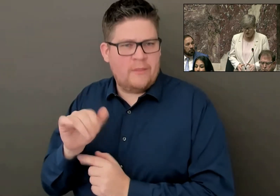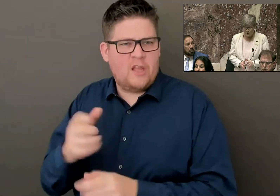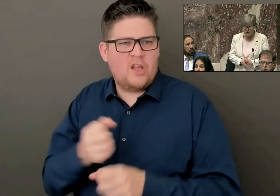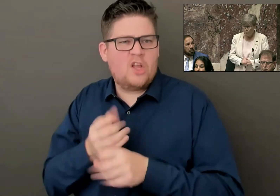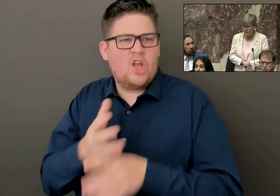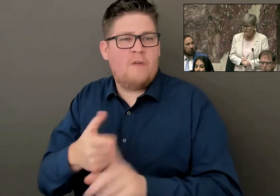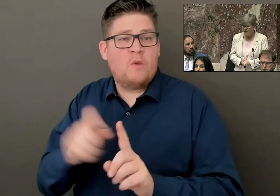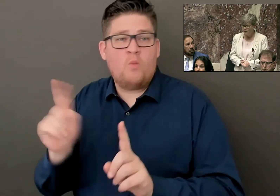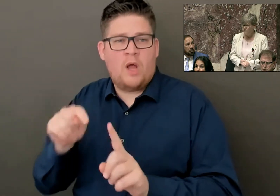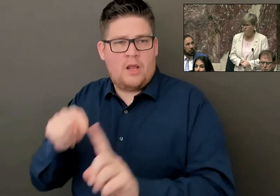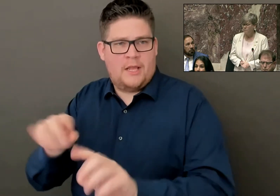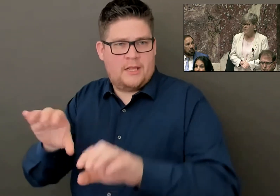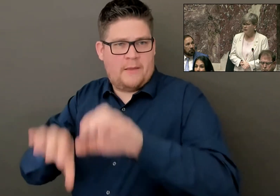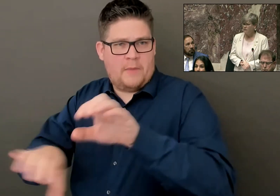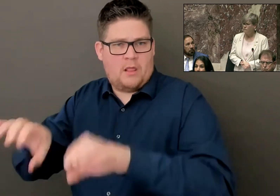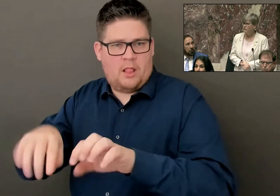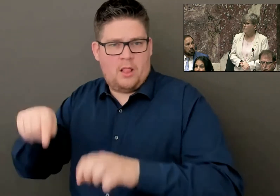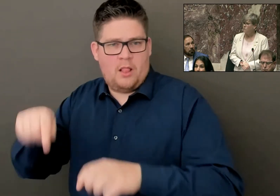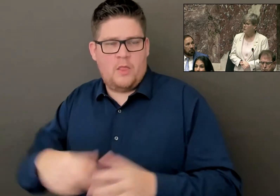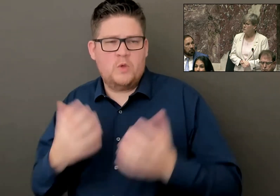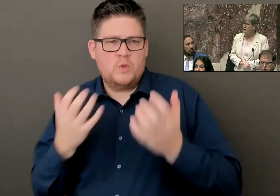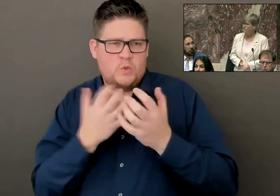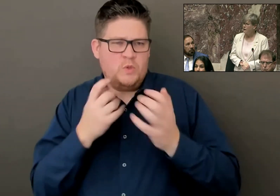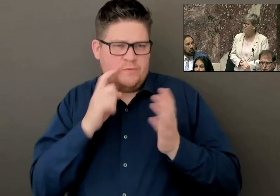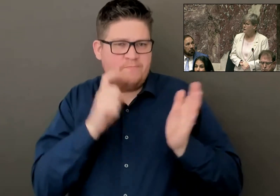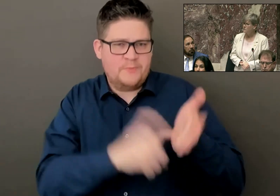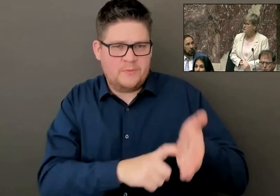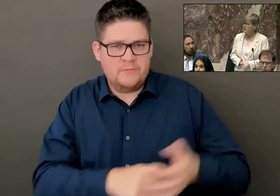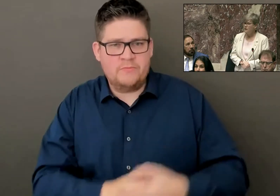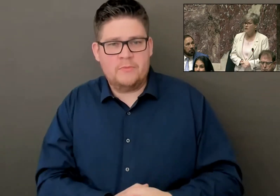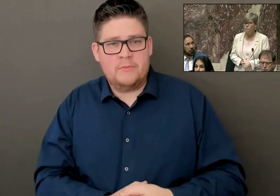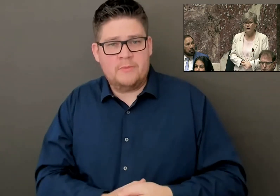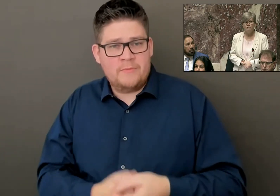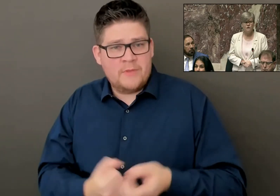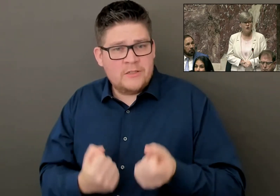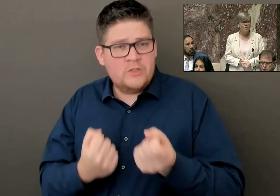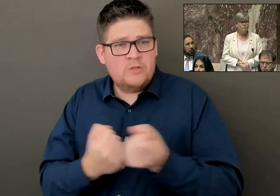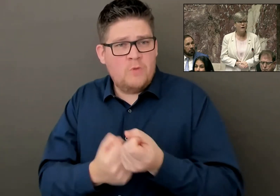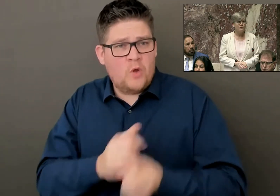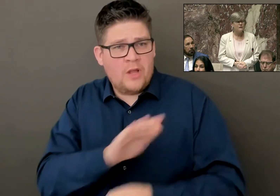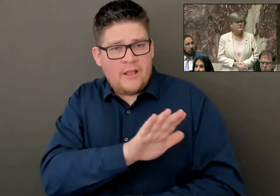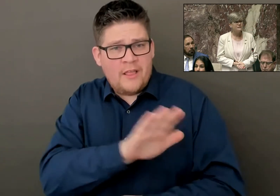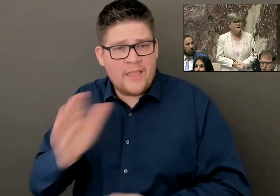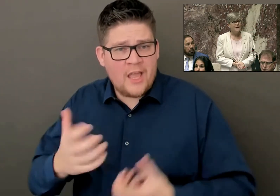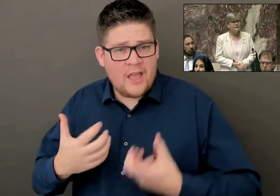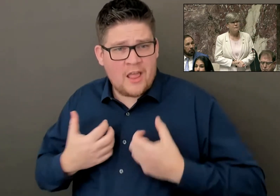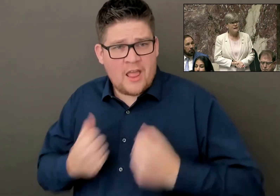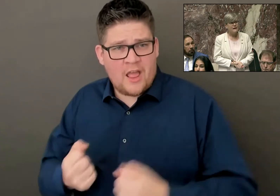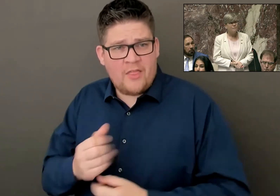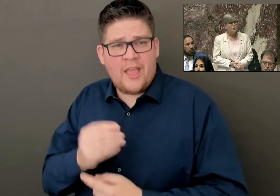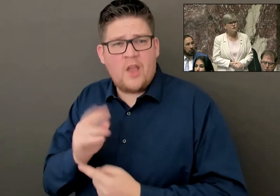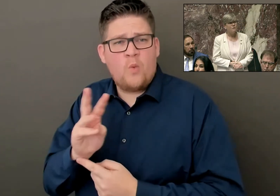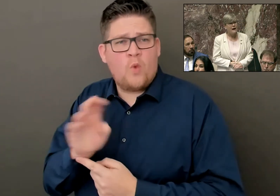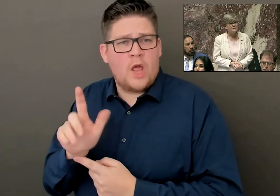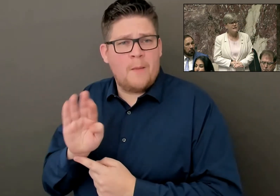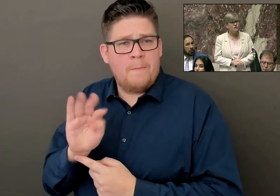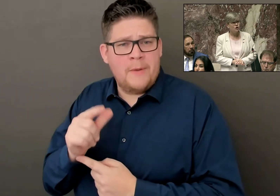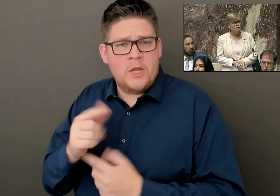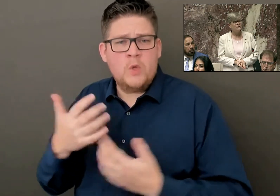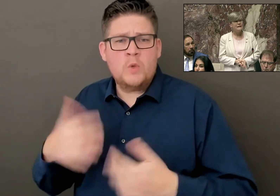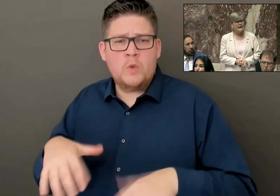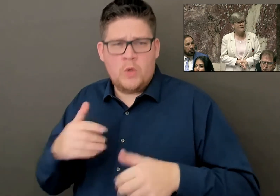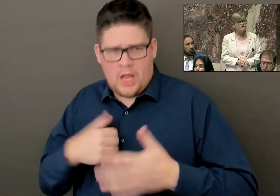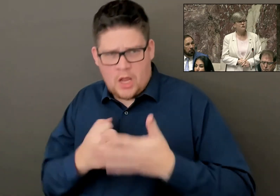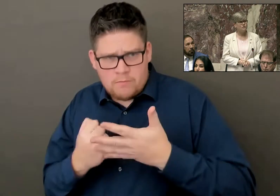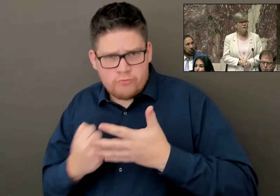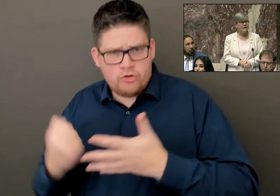Speaker, supporting the health and well-being of frontline workers like firefighters is one of our top priorities. And being able to access